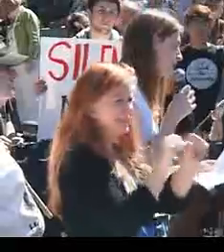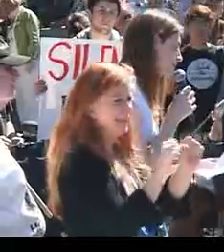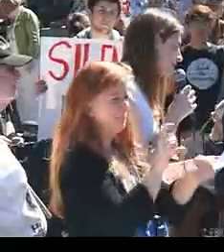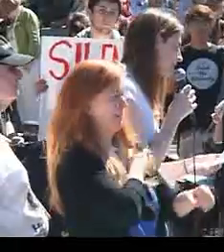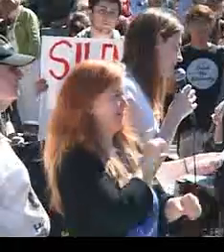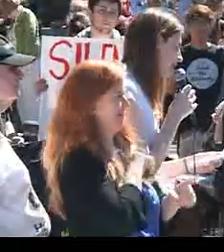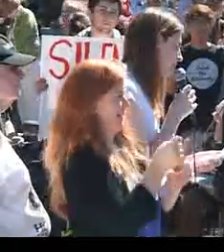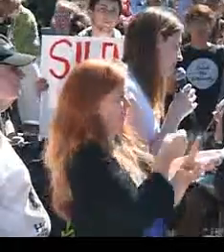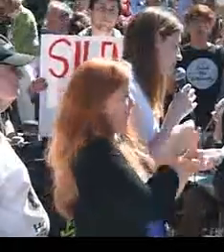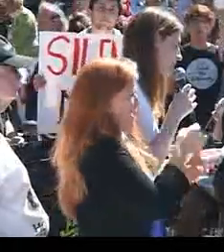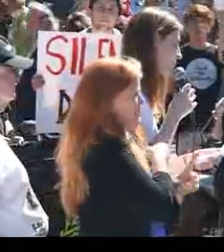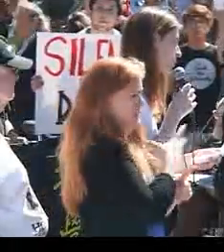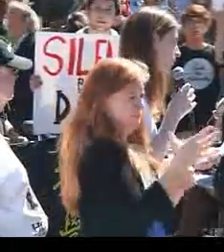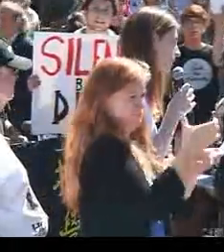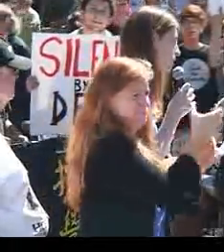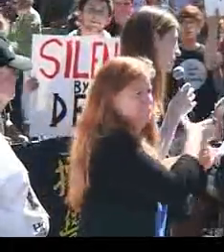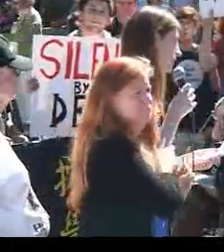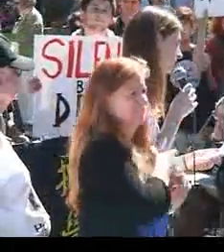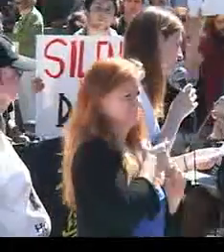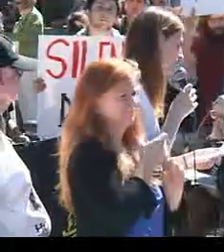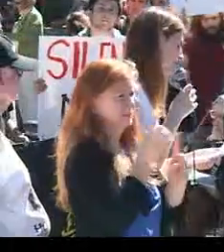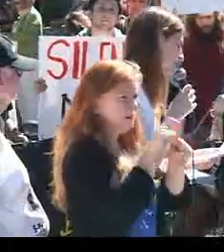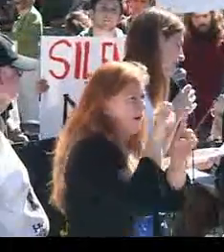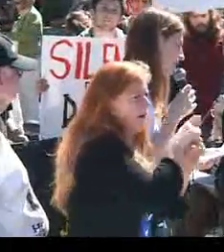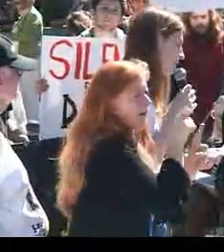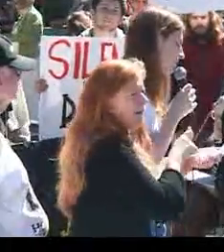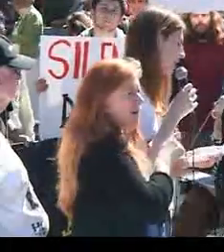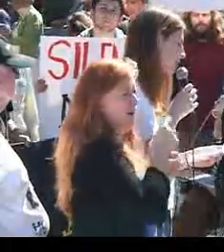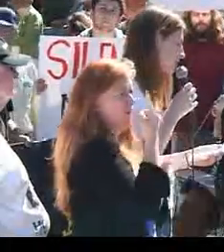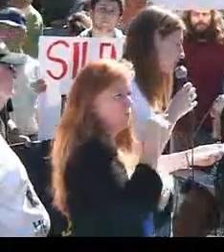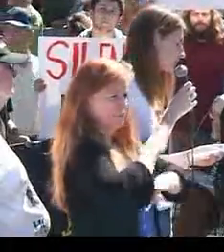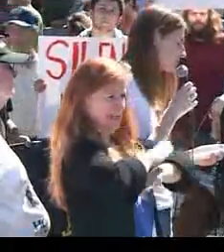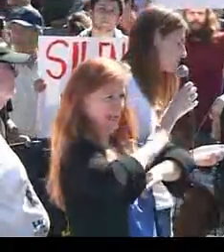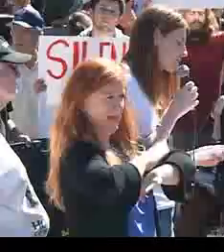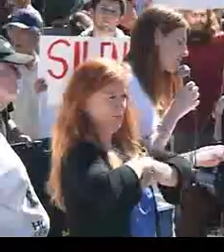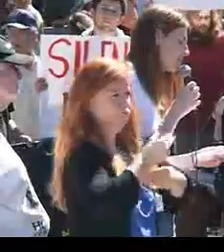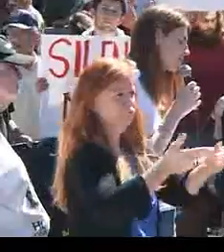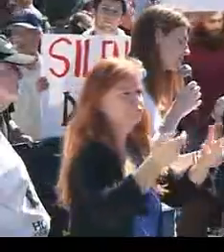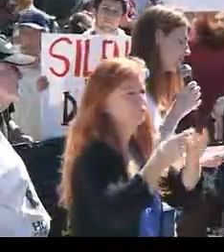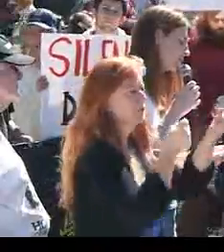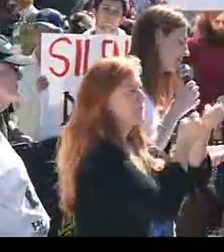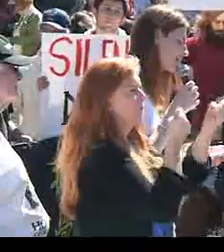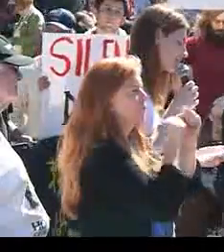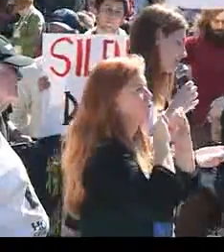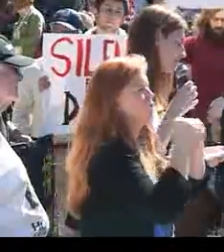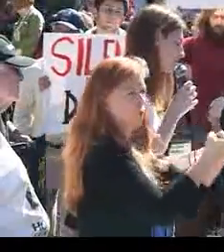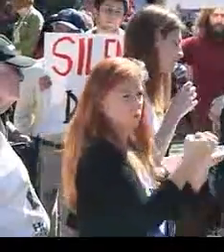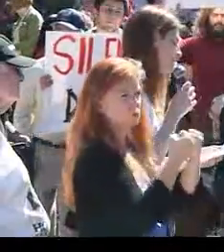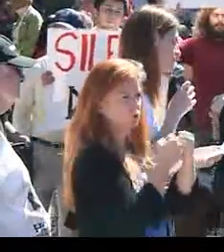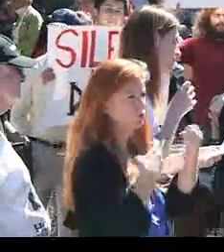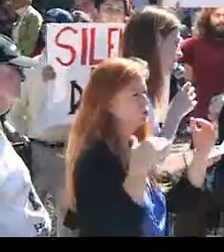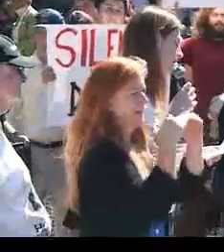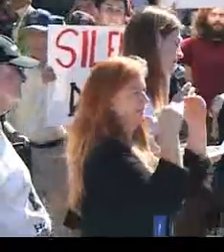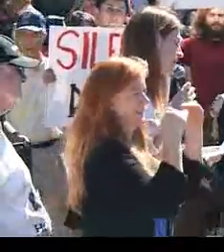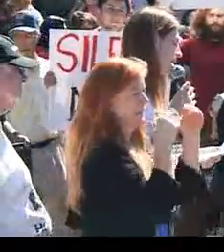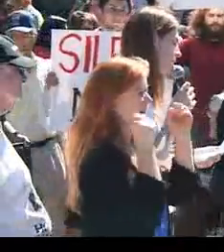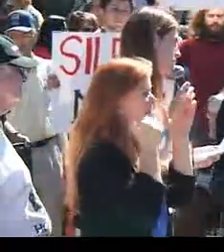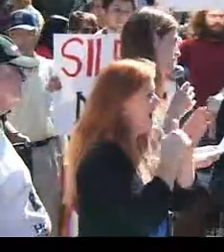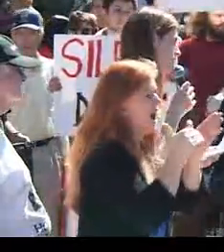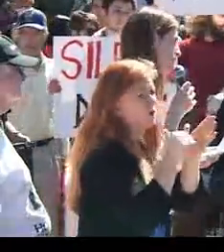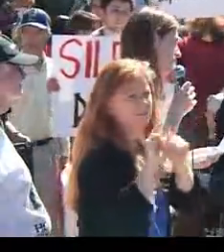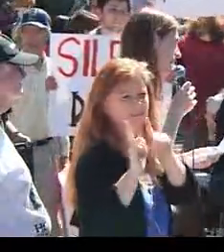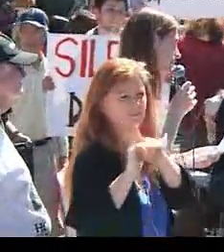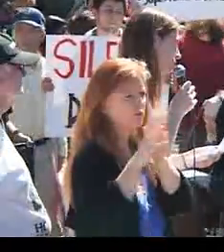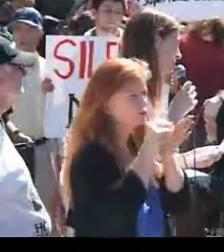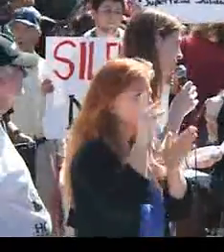for tabling on campus in support of racial justice. Thousands of students found this odious, so they struck and